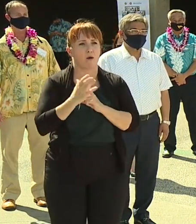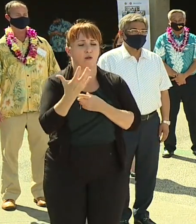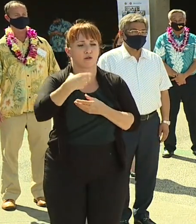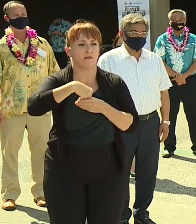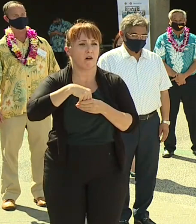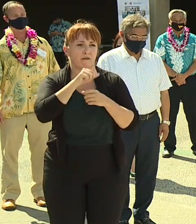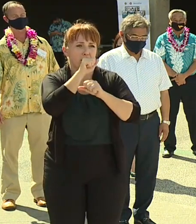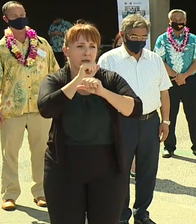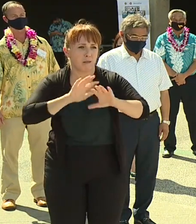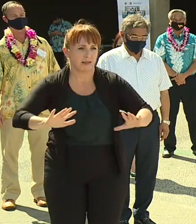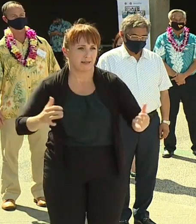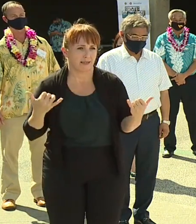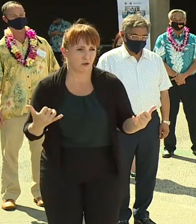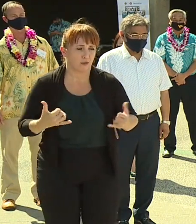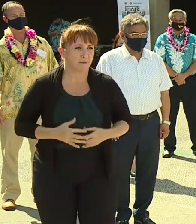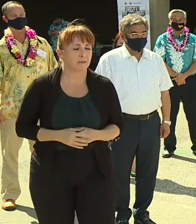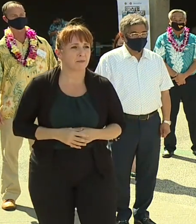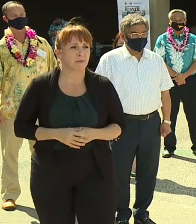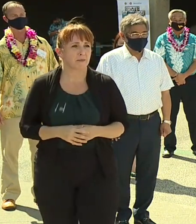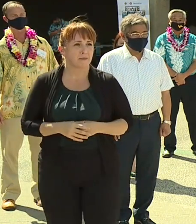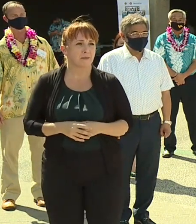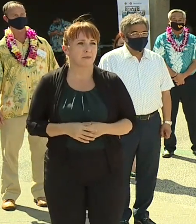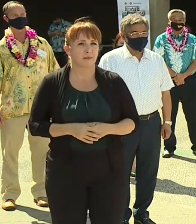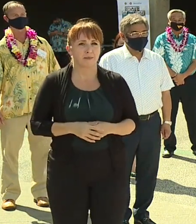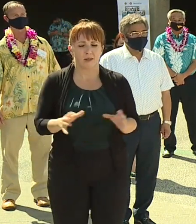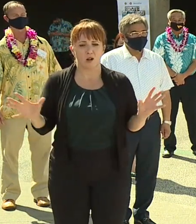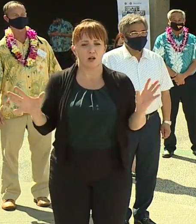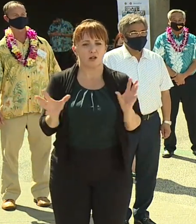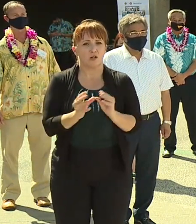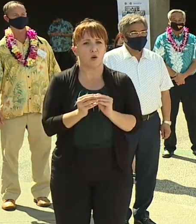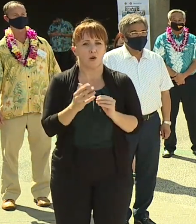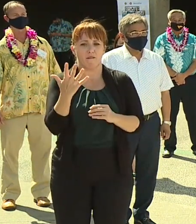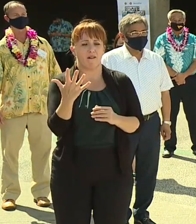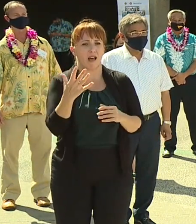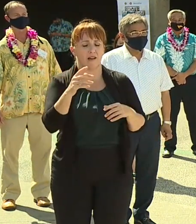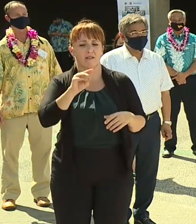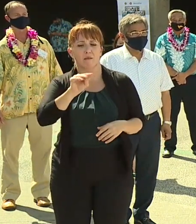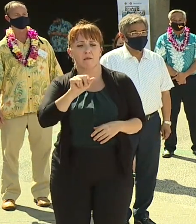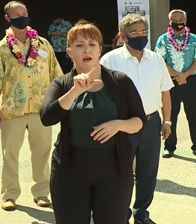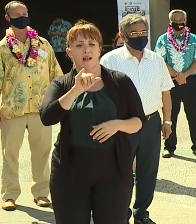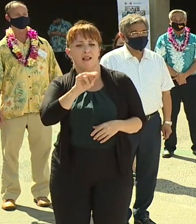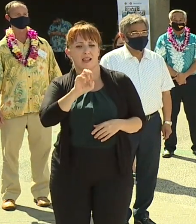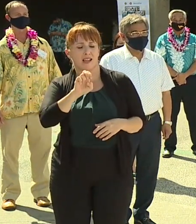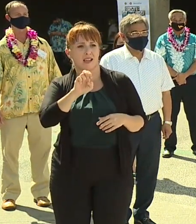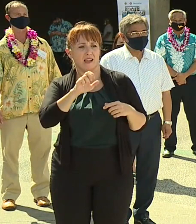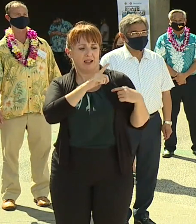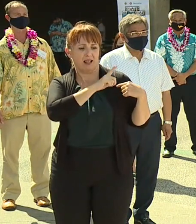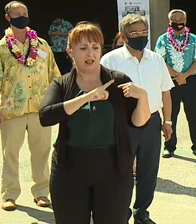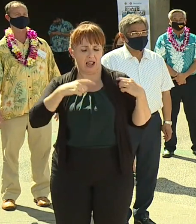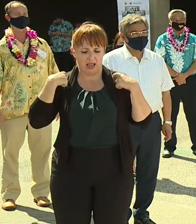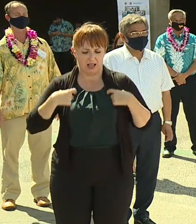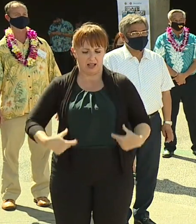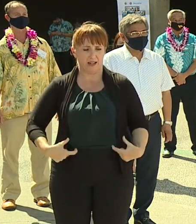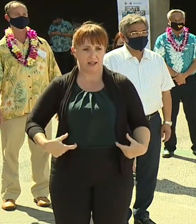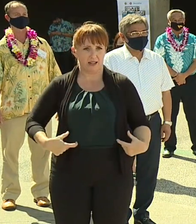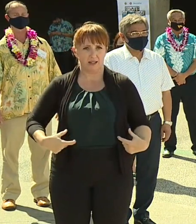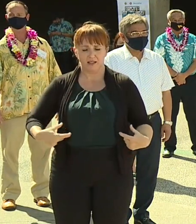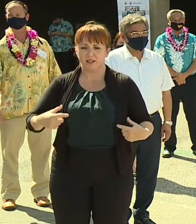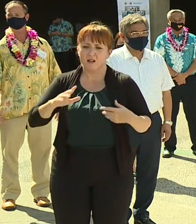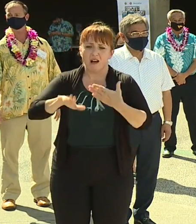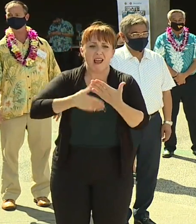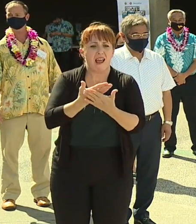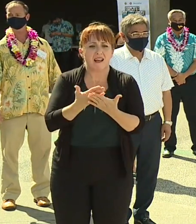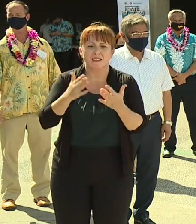this blessing today. There will be 5 of us that will be holding that mailele. For all of us, all of our hands do incredible